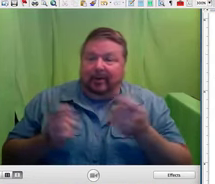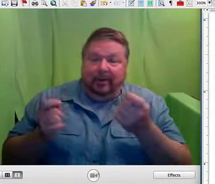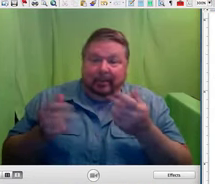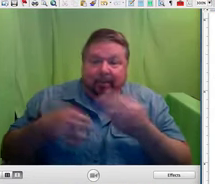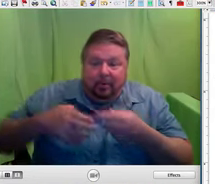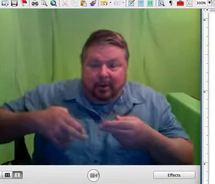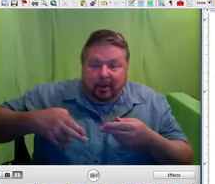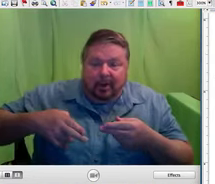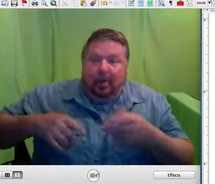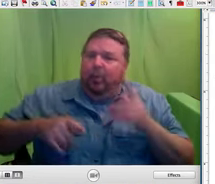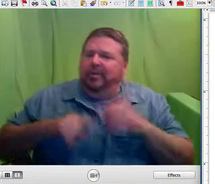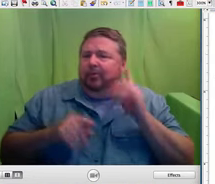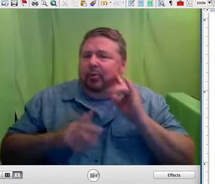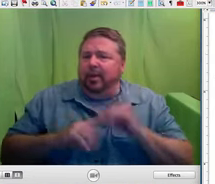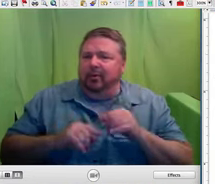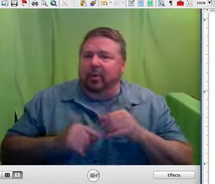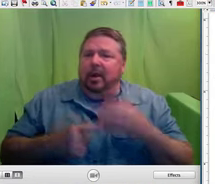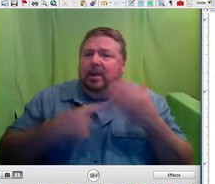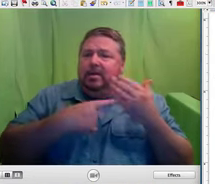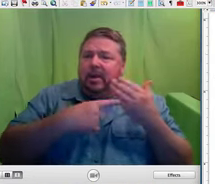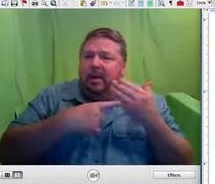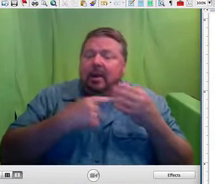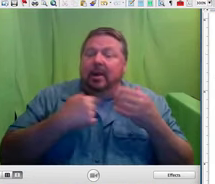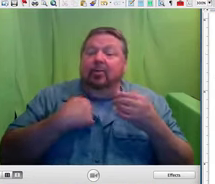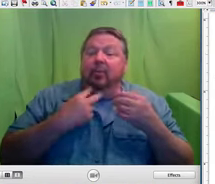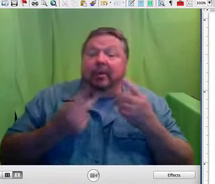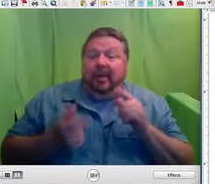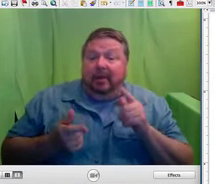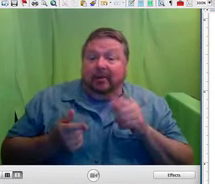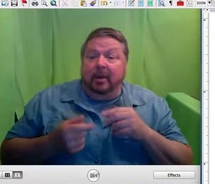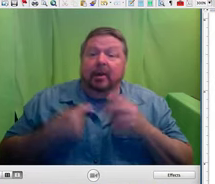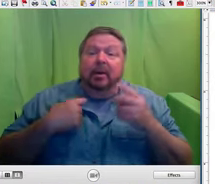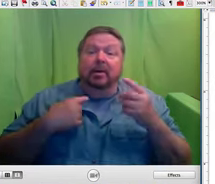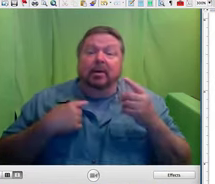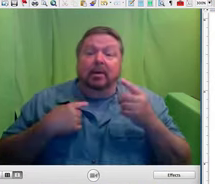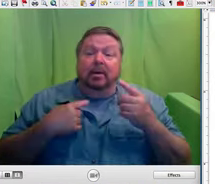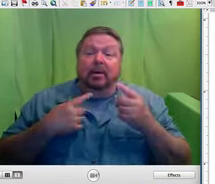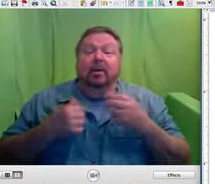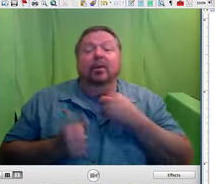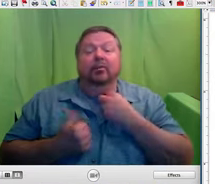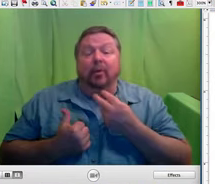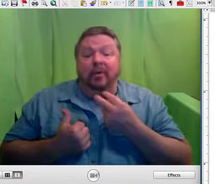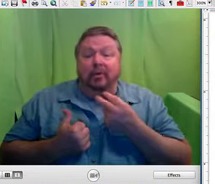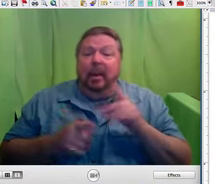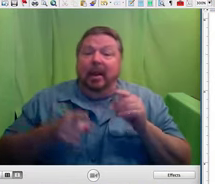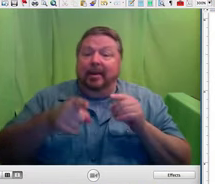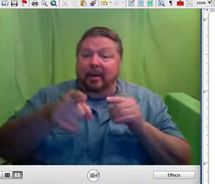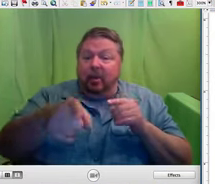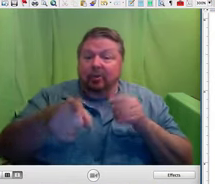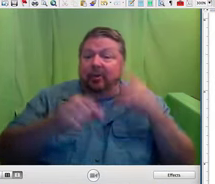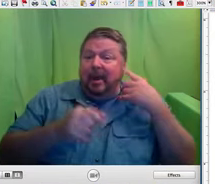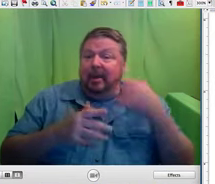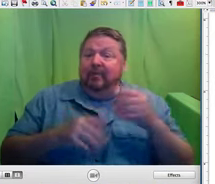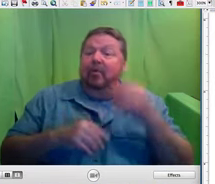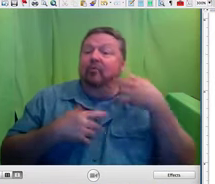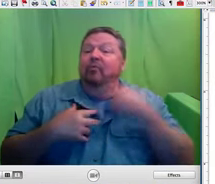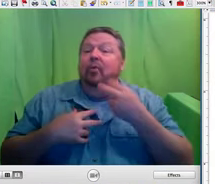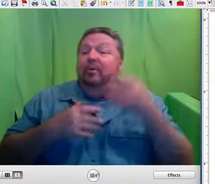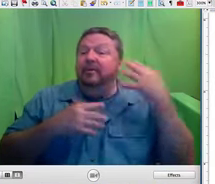It's a little bit of both. What's the difference between those two? T is voiceless, d is voiced, and those